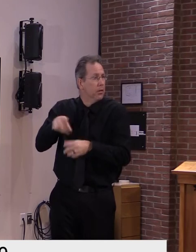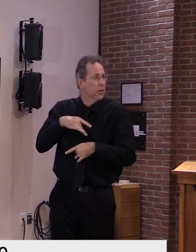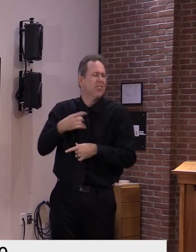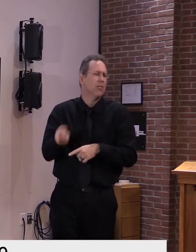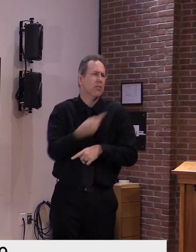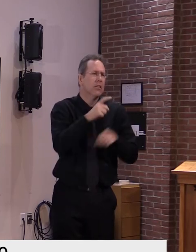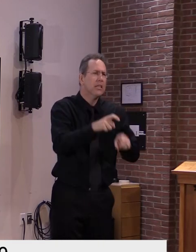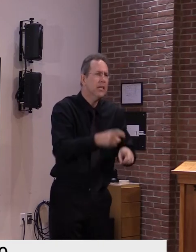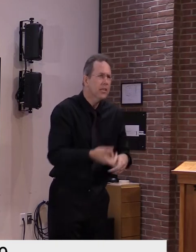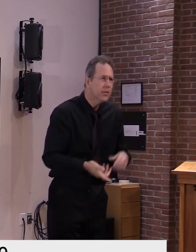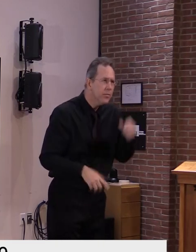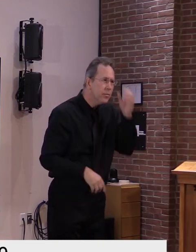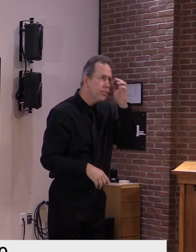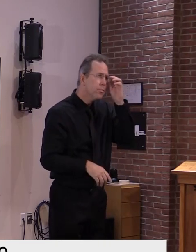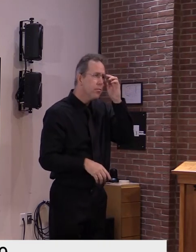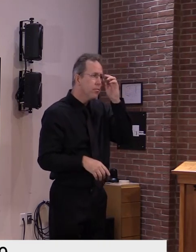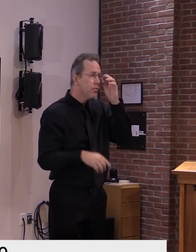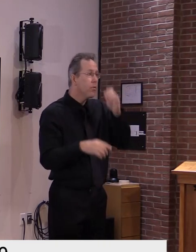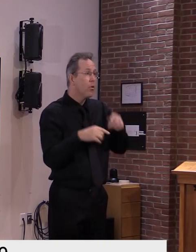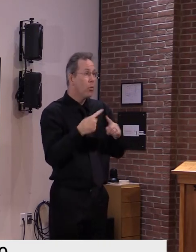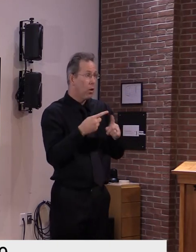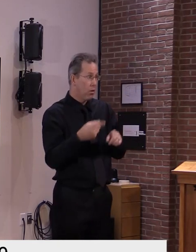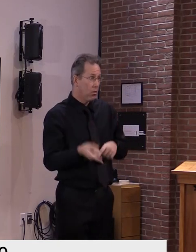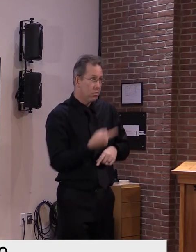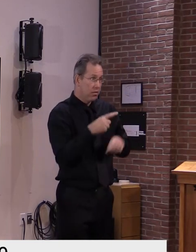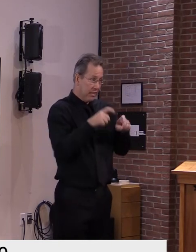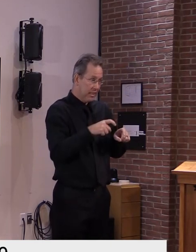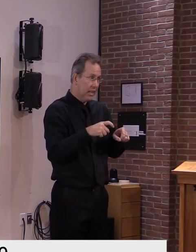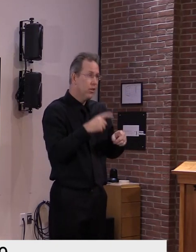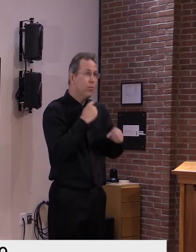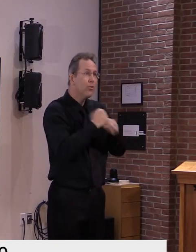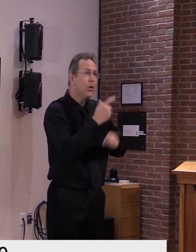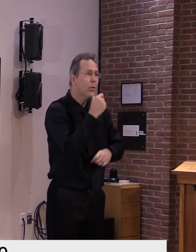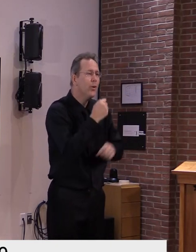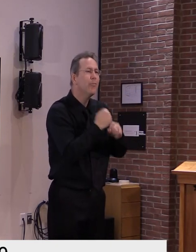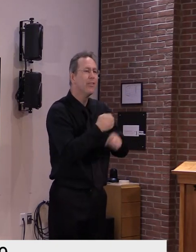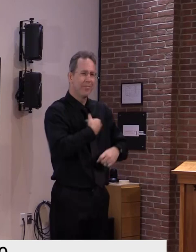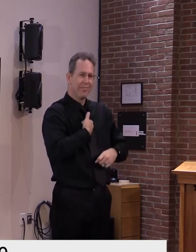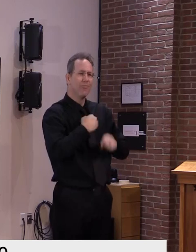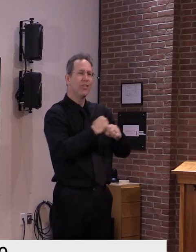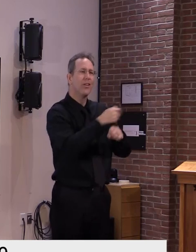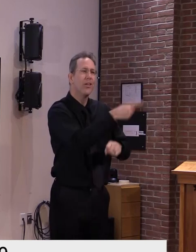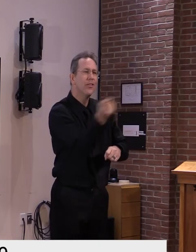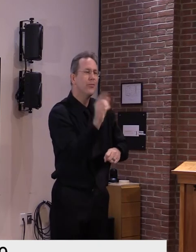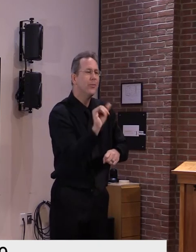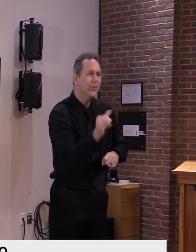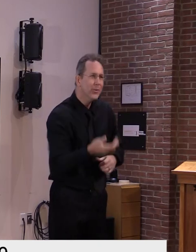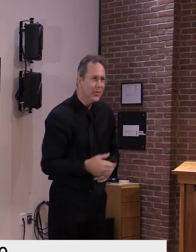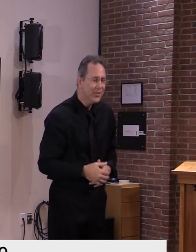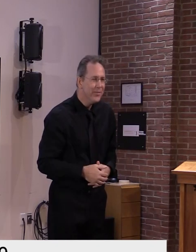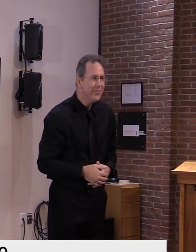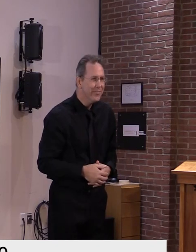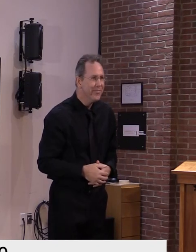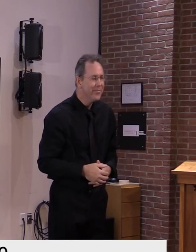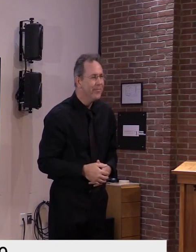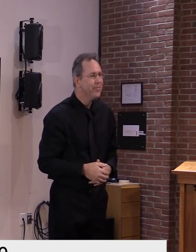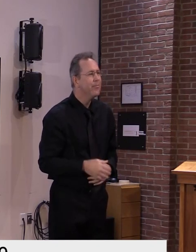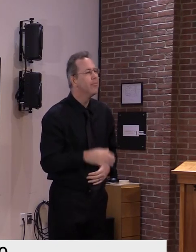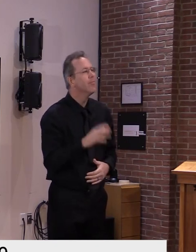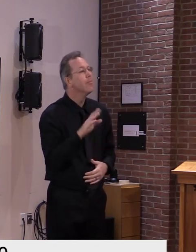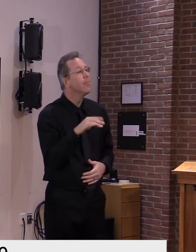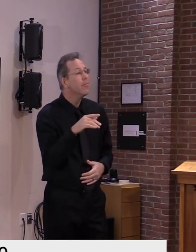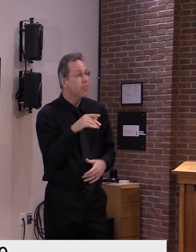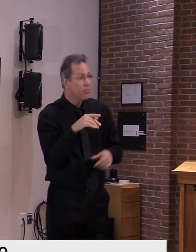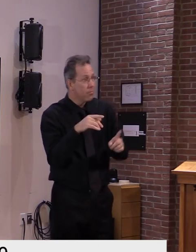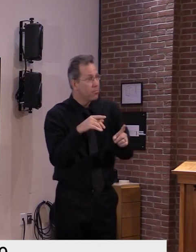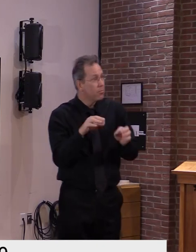know that they may also have come in contact with you and be potentially infectious, so they can isolate themselves out